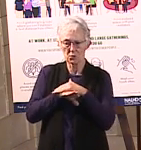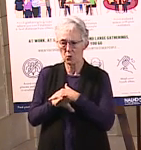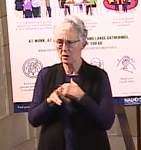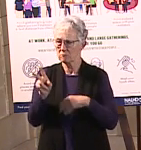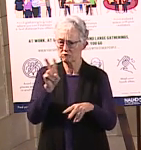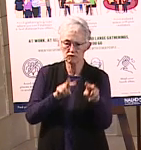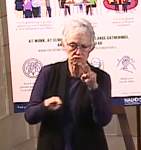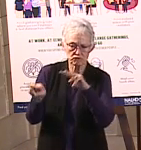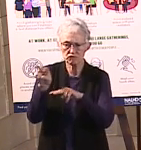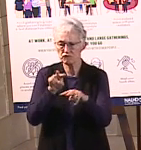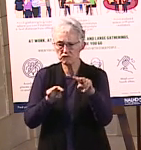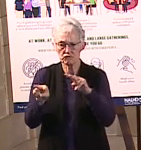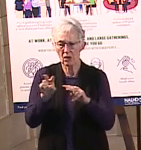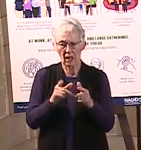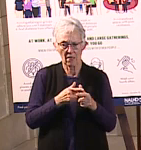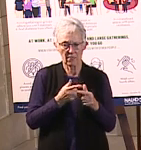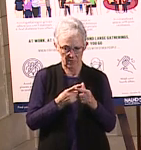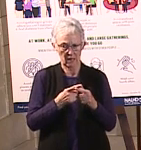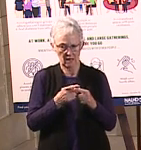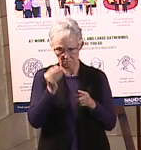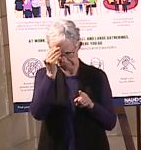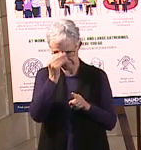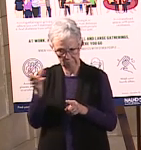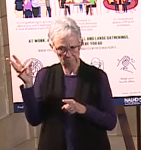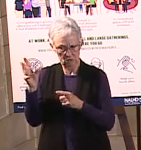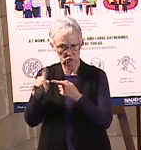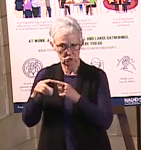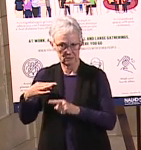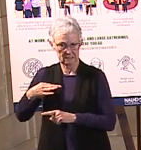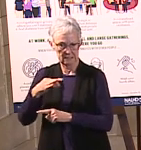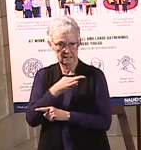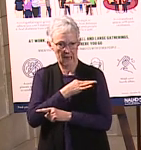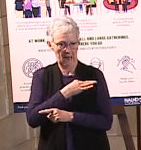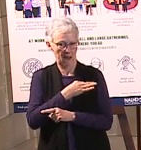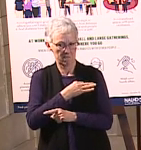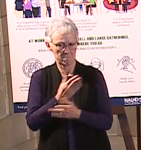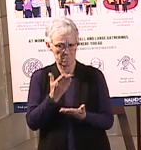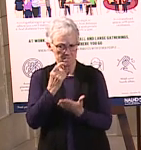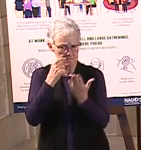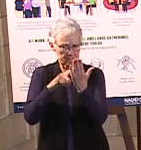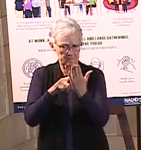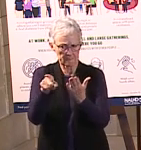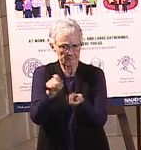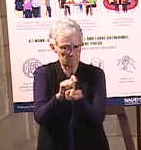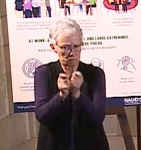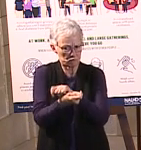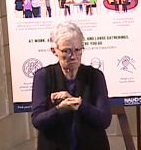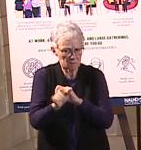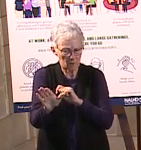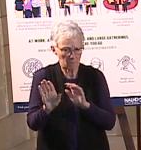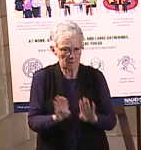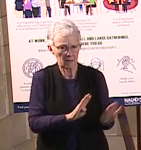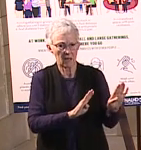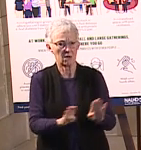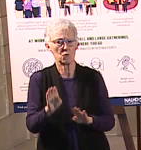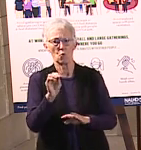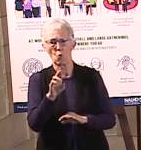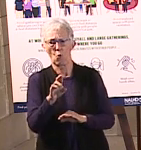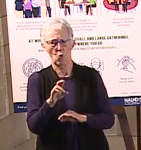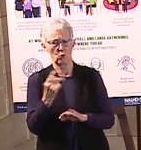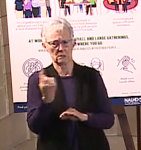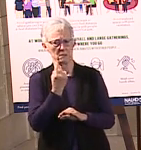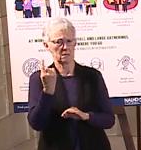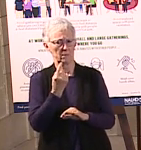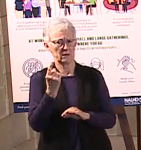details with the facility staff about a resident's change in condition or behaviors that might not be what they